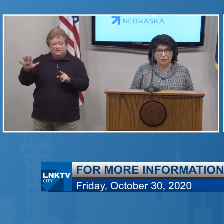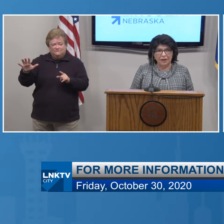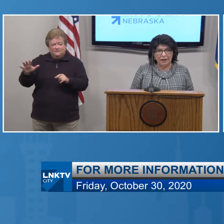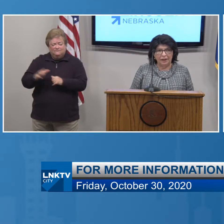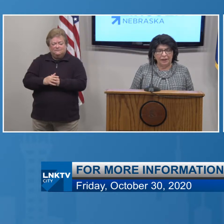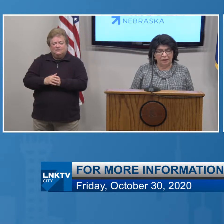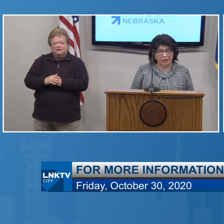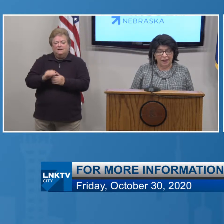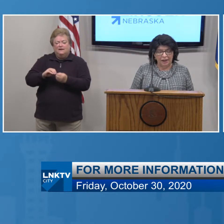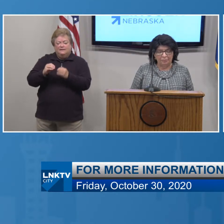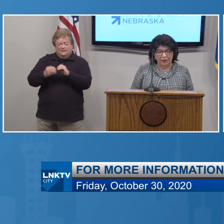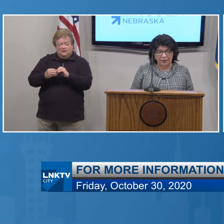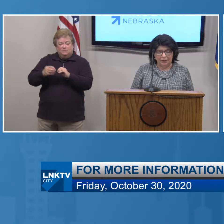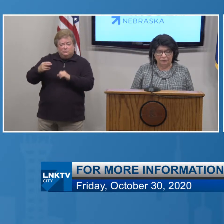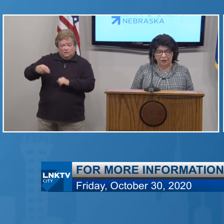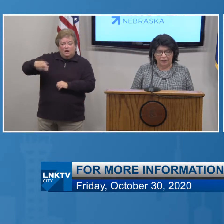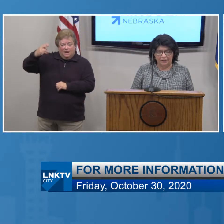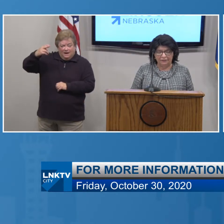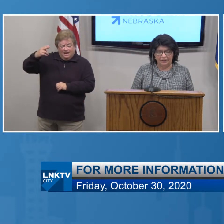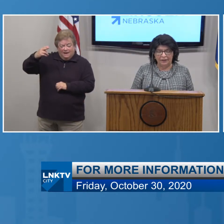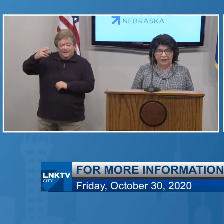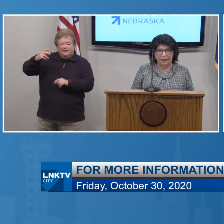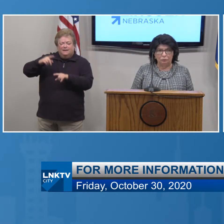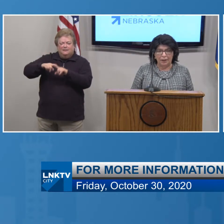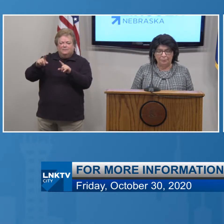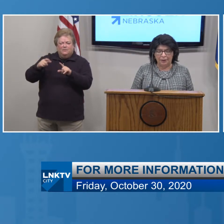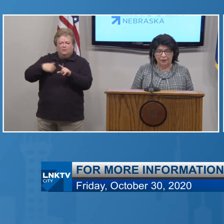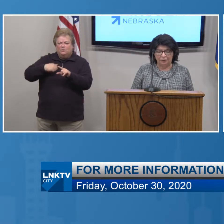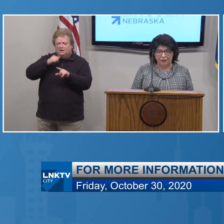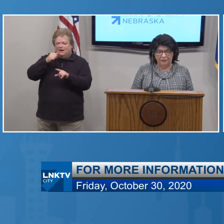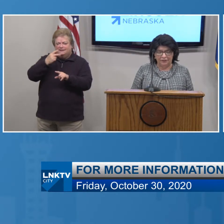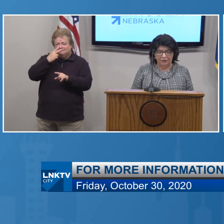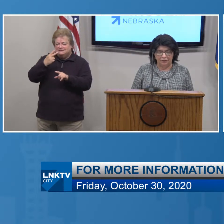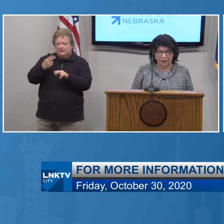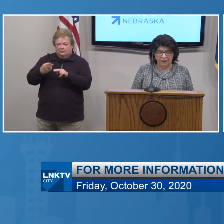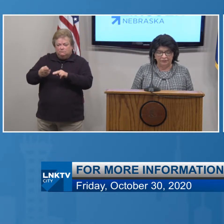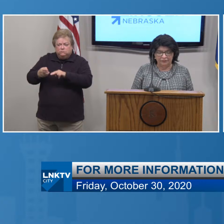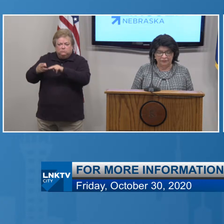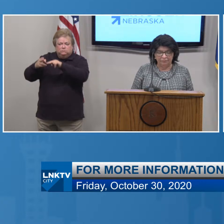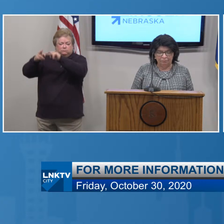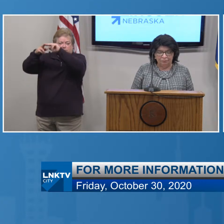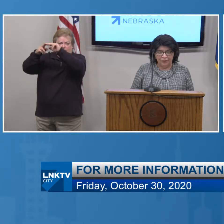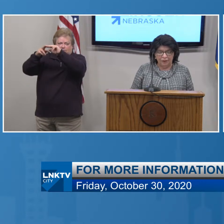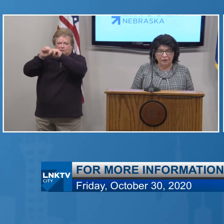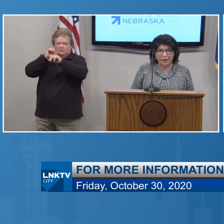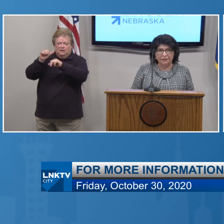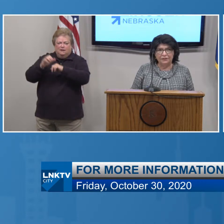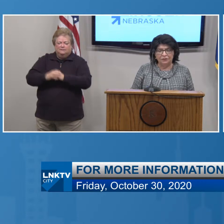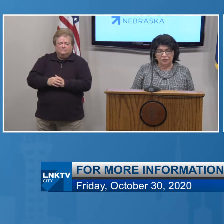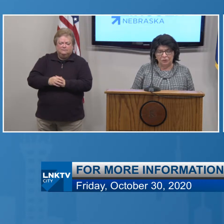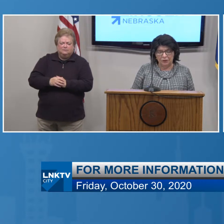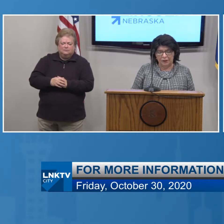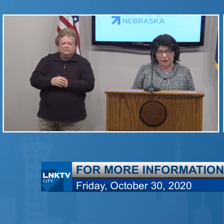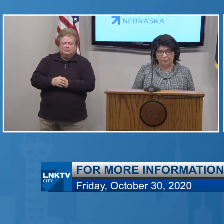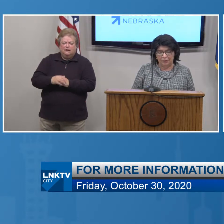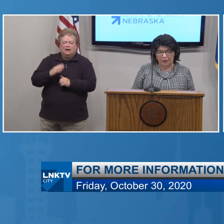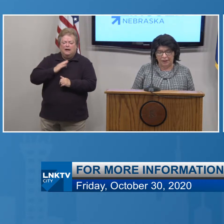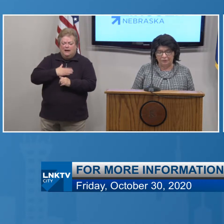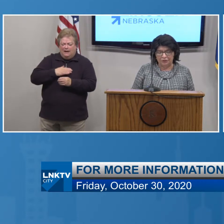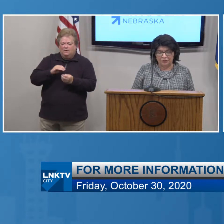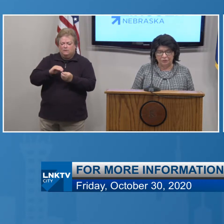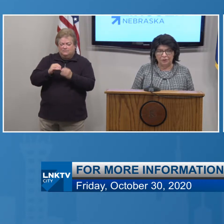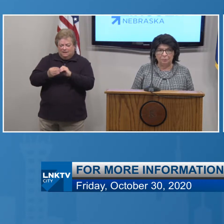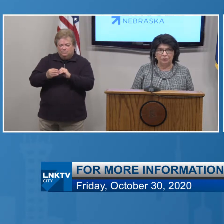The numbers are high, but again, we are not seeing a rapid increase in new cases. Our cases are going up